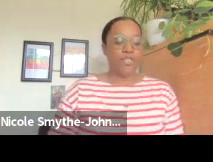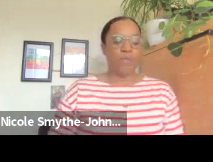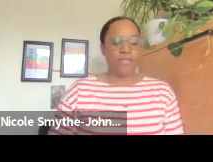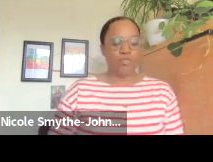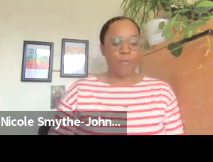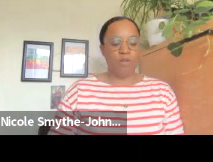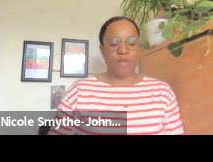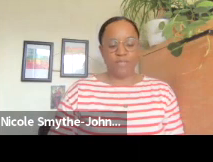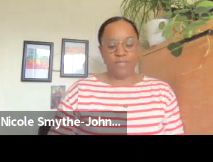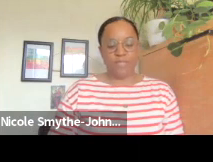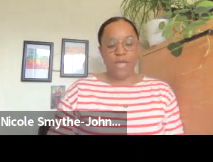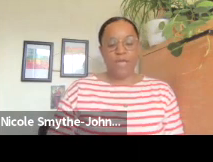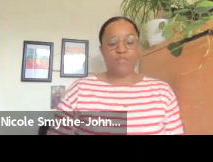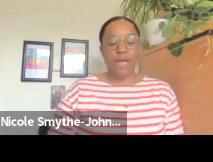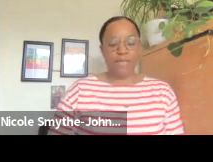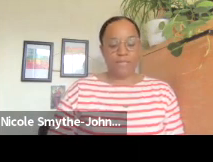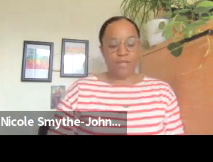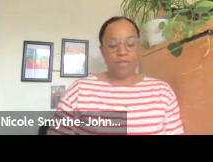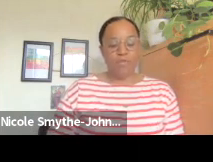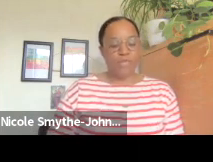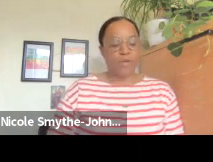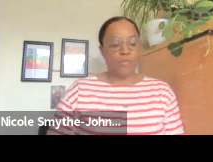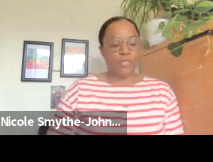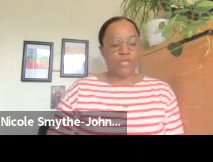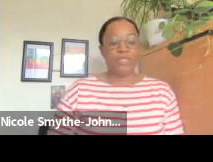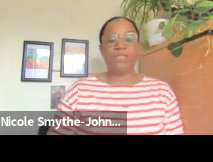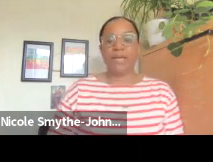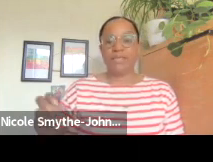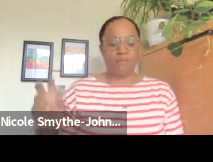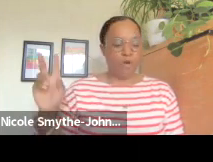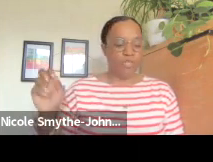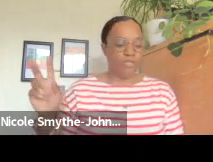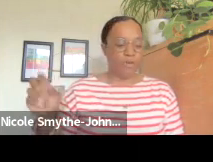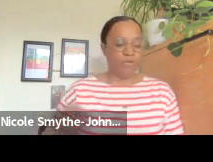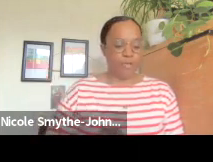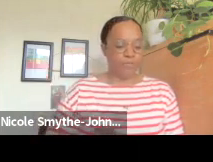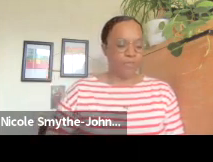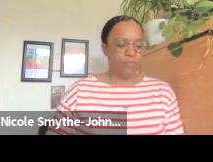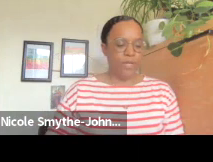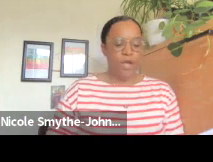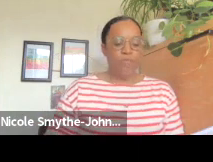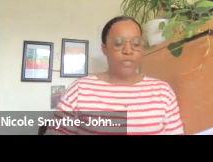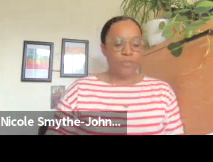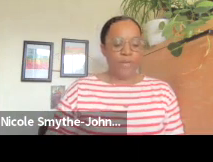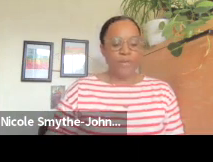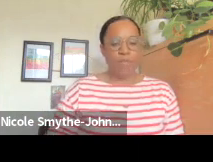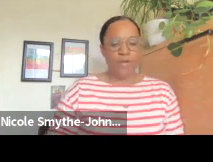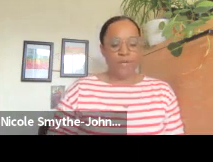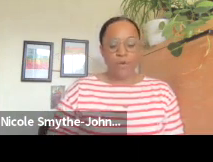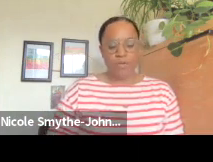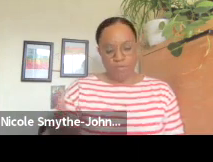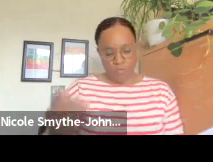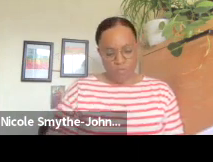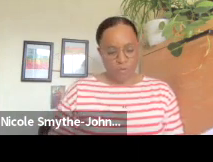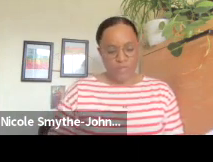while legitimizing tropical fantasies as reality through their interpretation as scientific, objective, and real. British painter